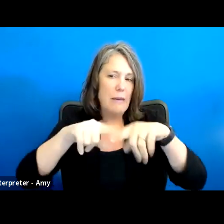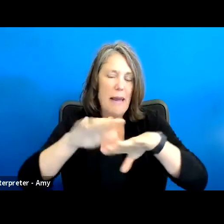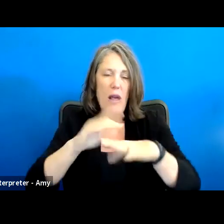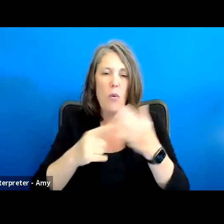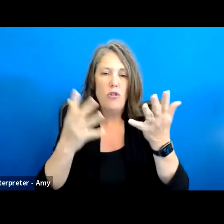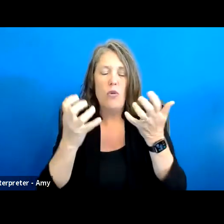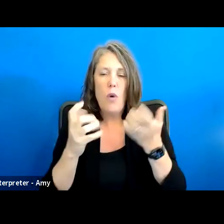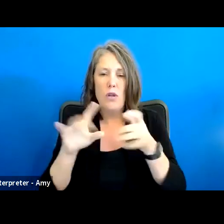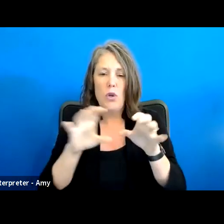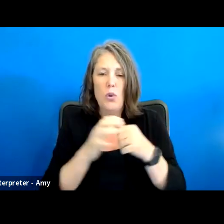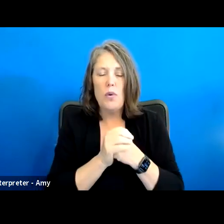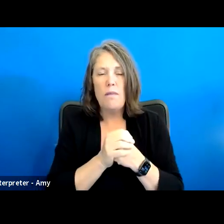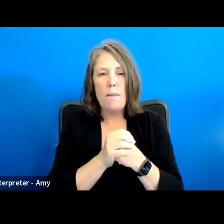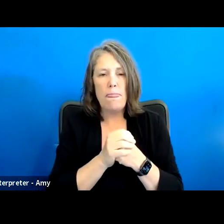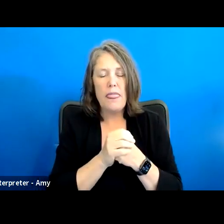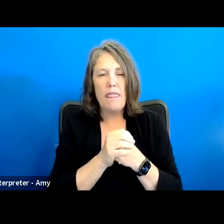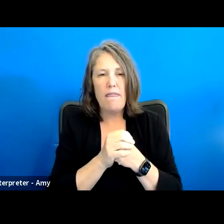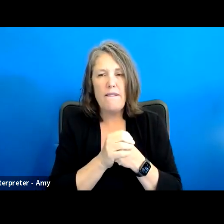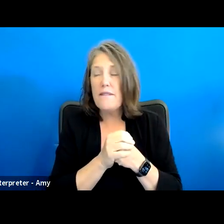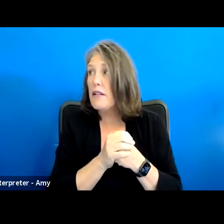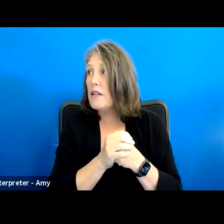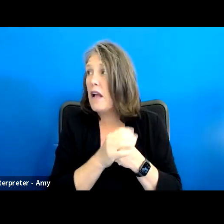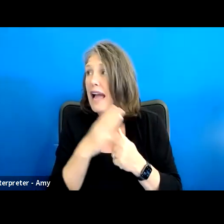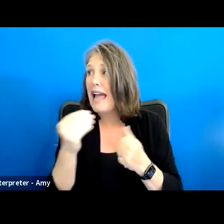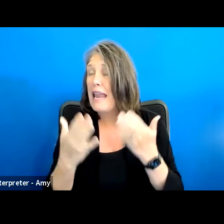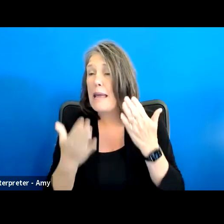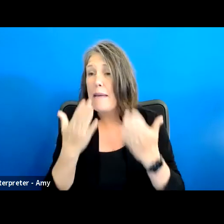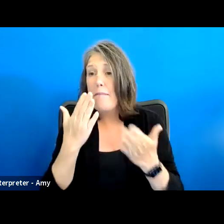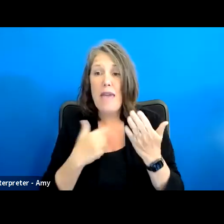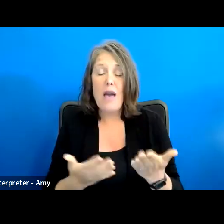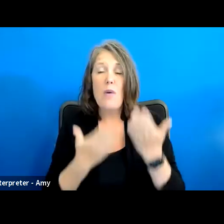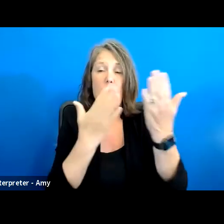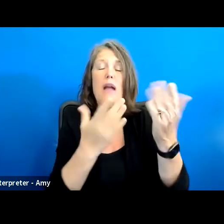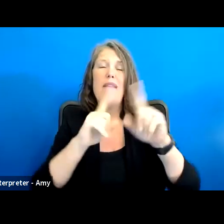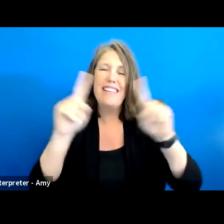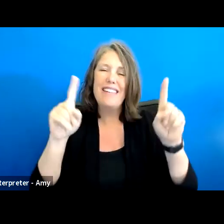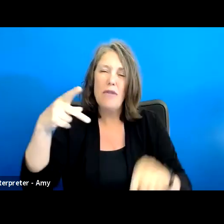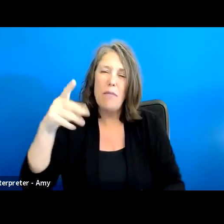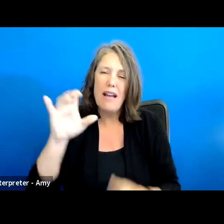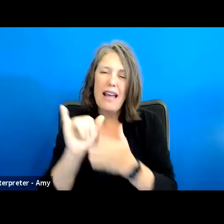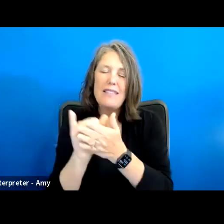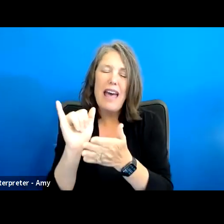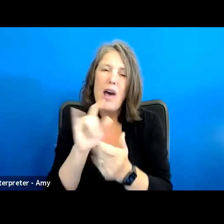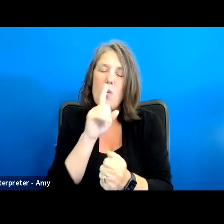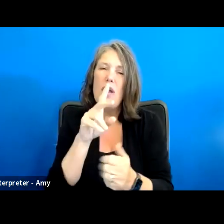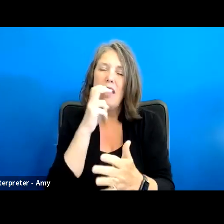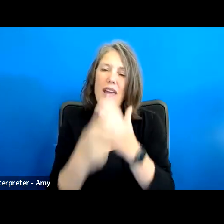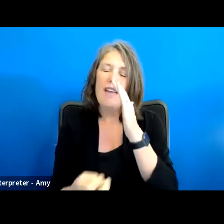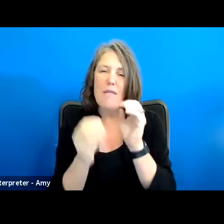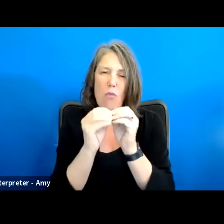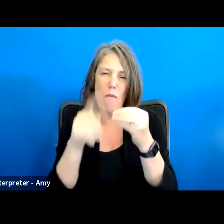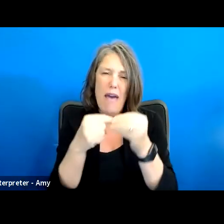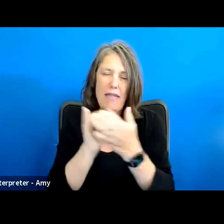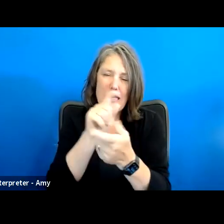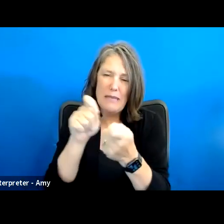do. And maybe I recommend a different podcast that delves more into this specific